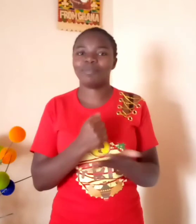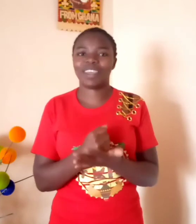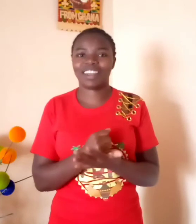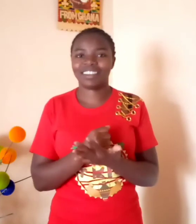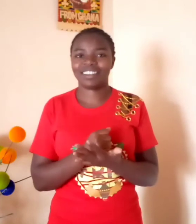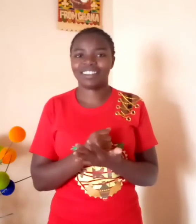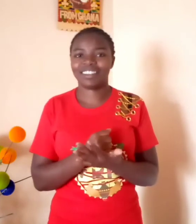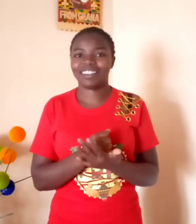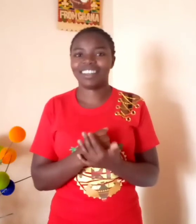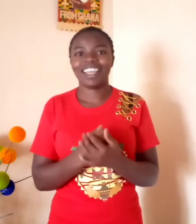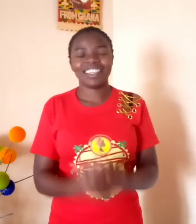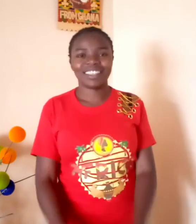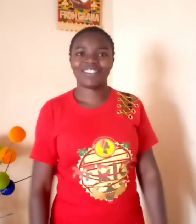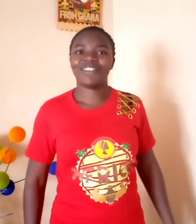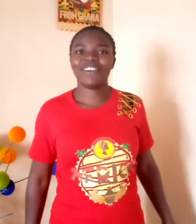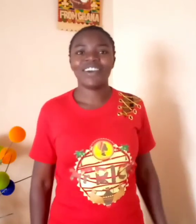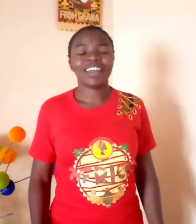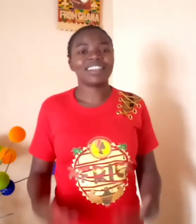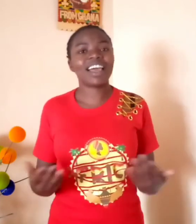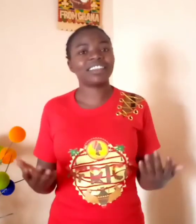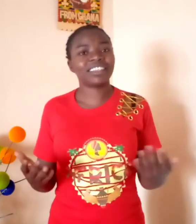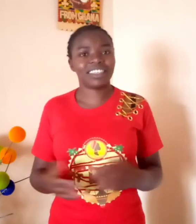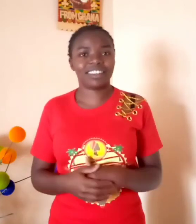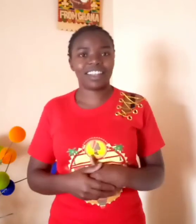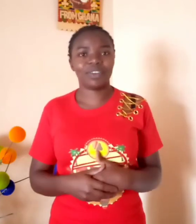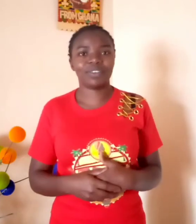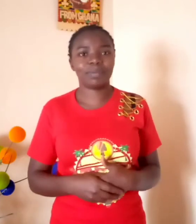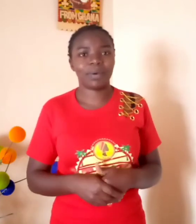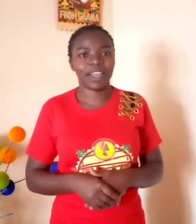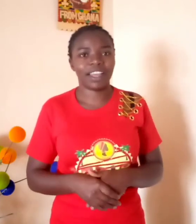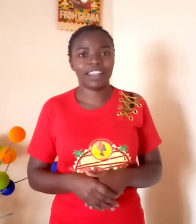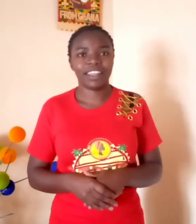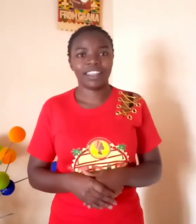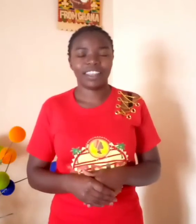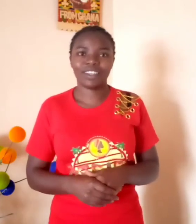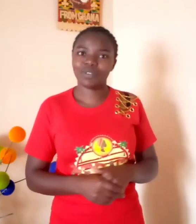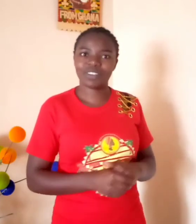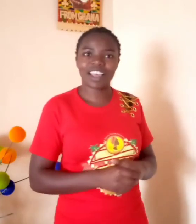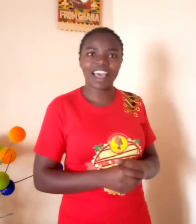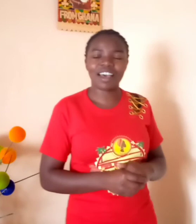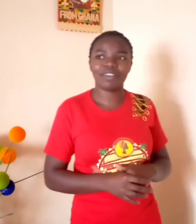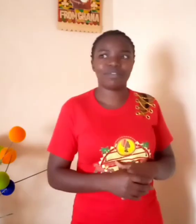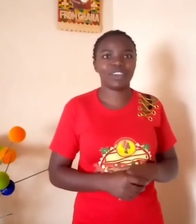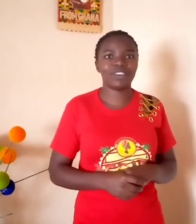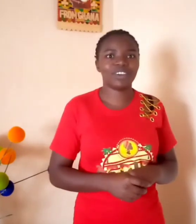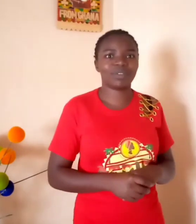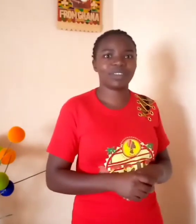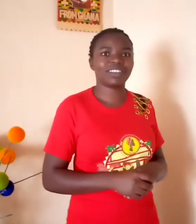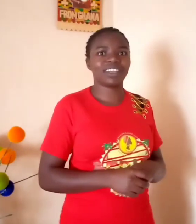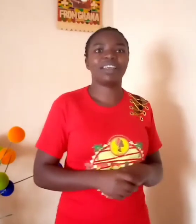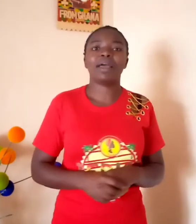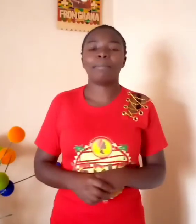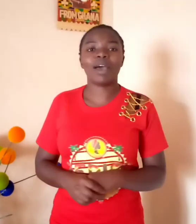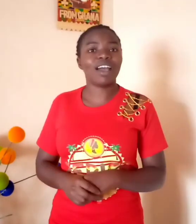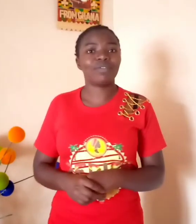Amen. So that is the Lord's Prayer. It was a video requested by a